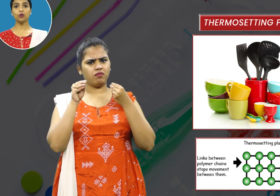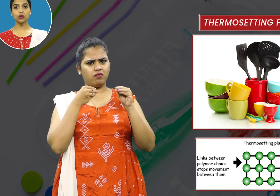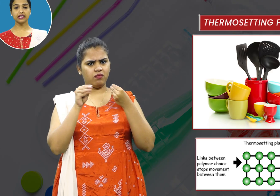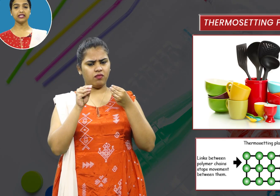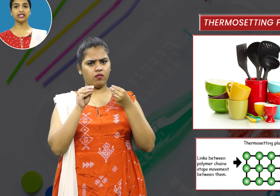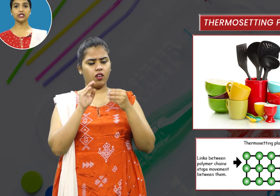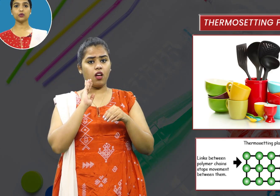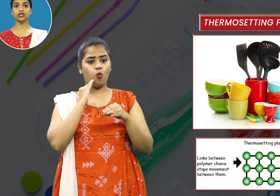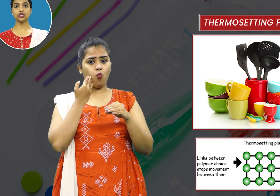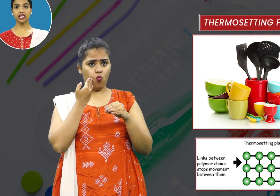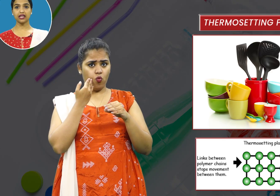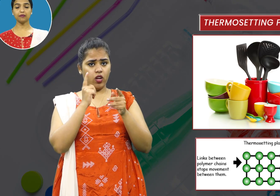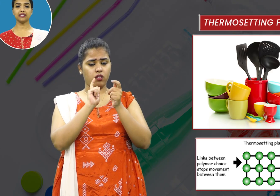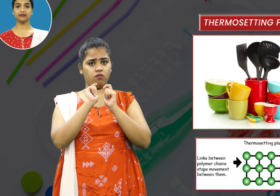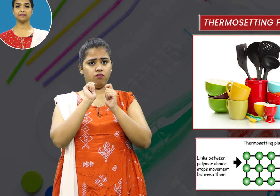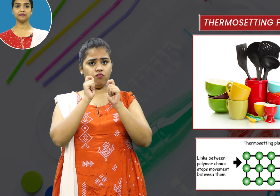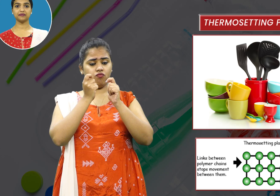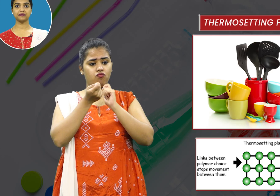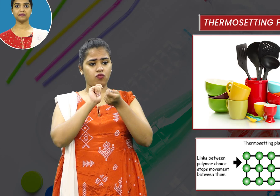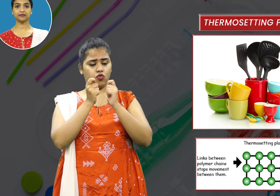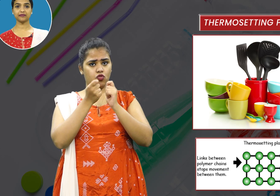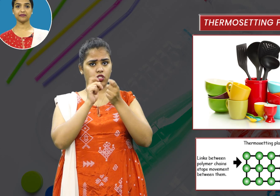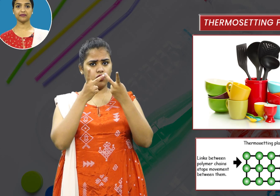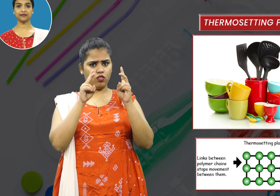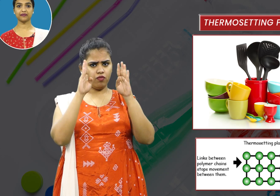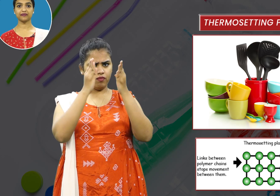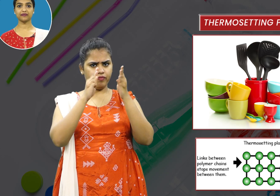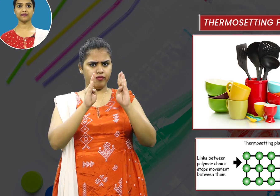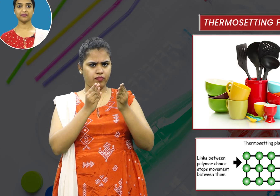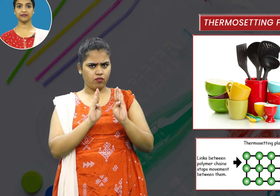when molded into a shape